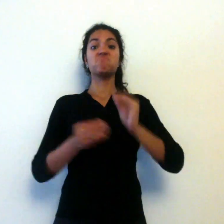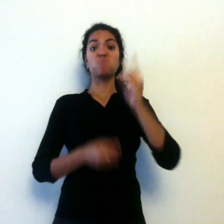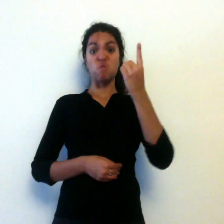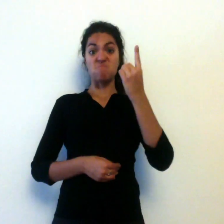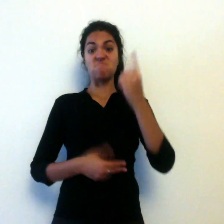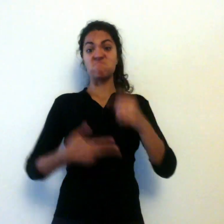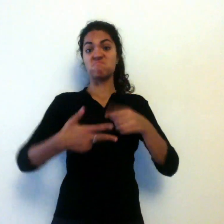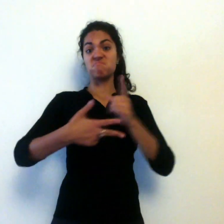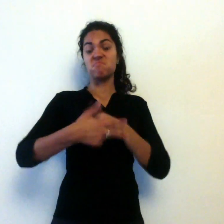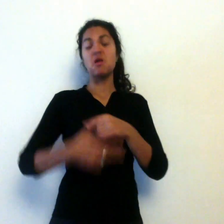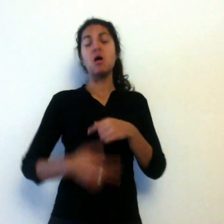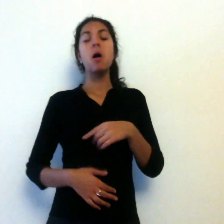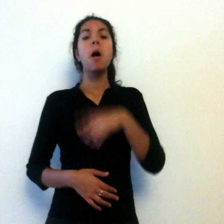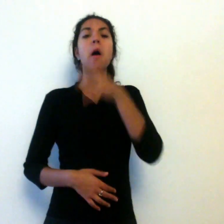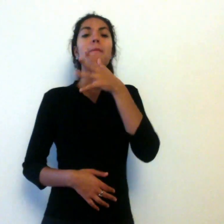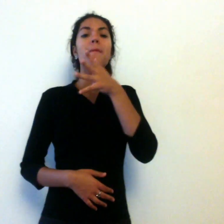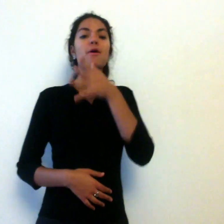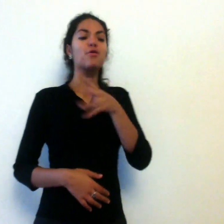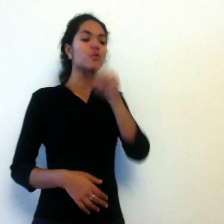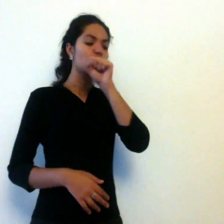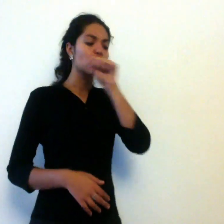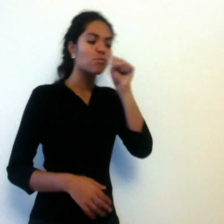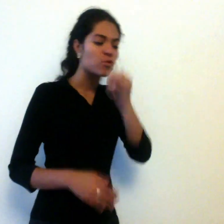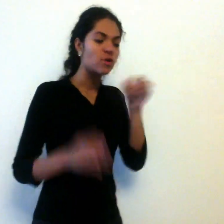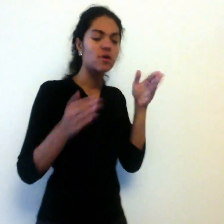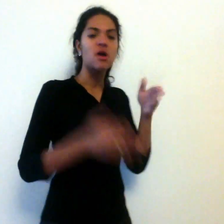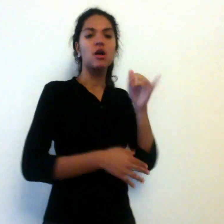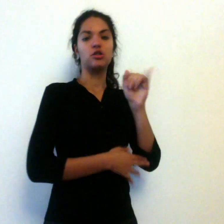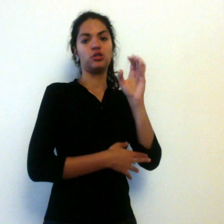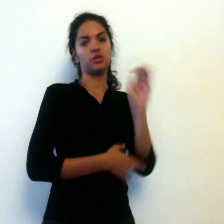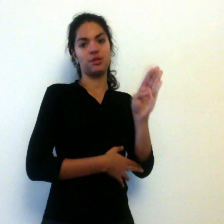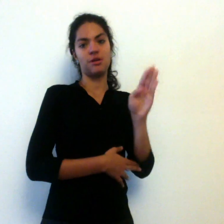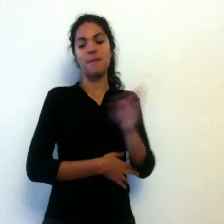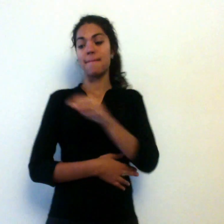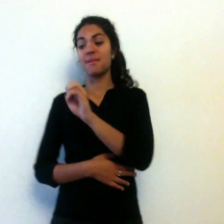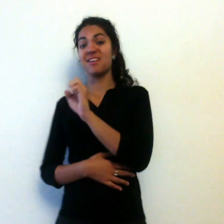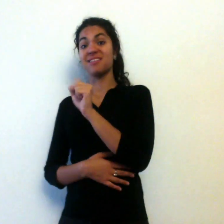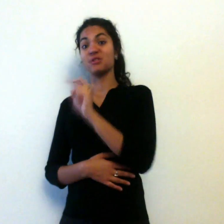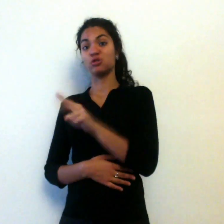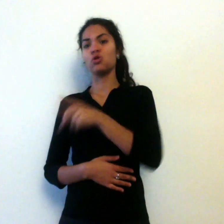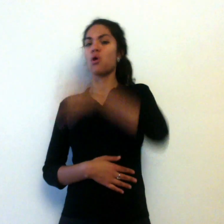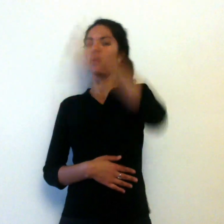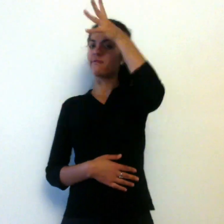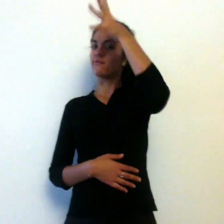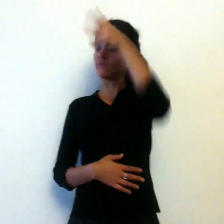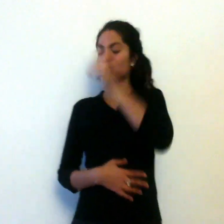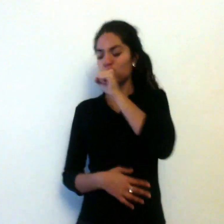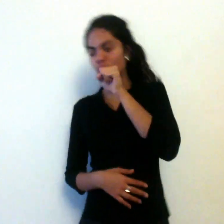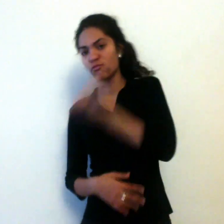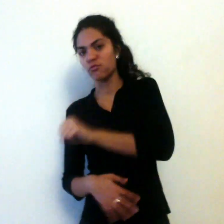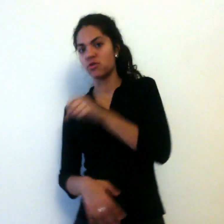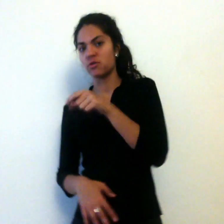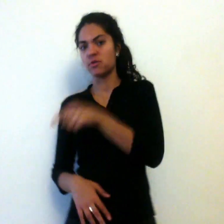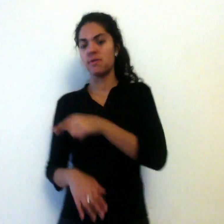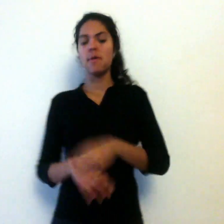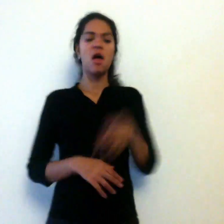him and the father favored Esau. Because Esau was a man about the open country, Jacob was a homebody,